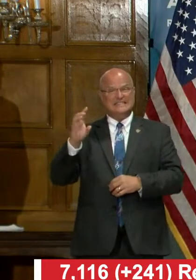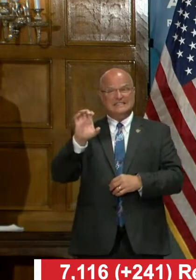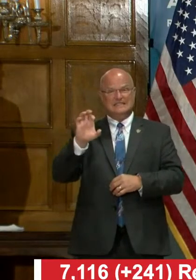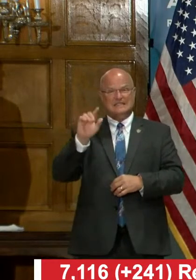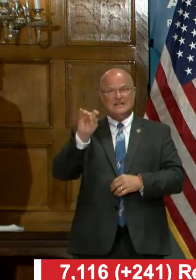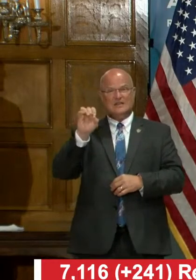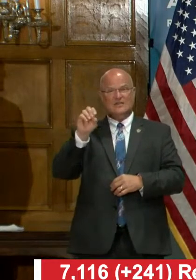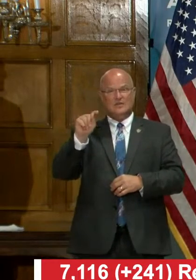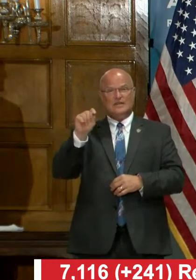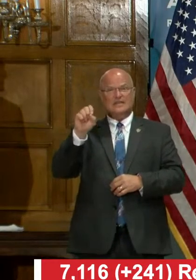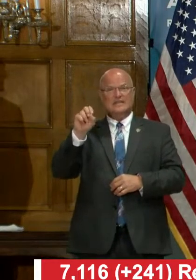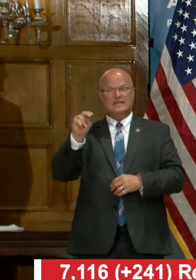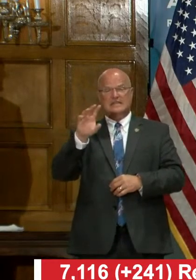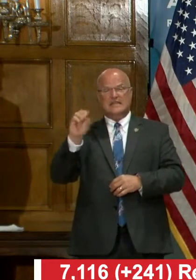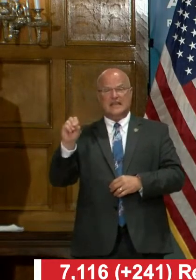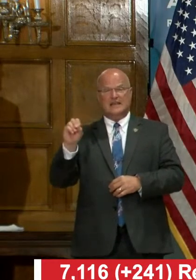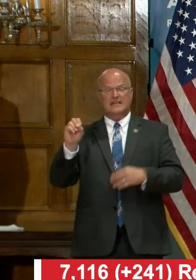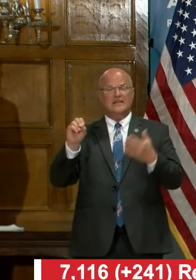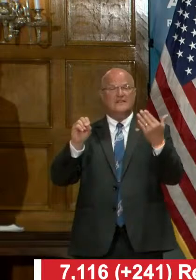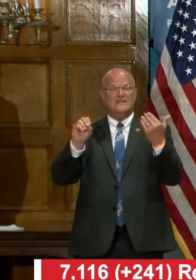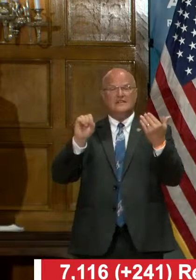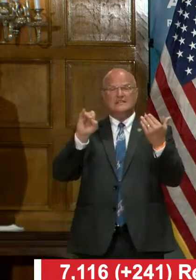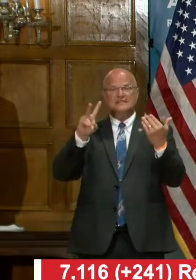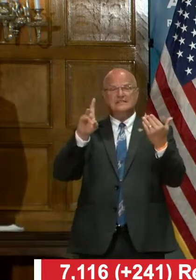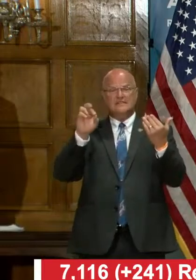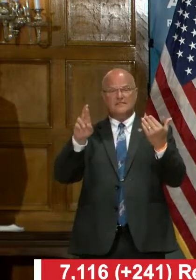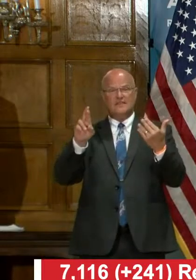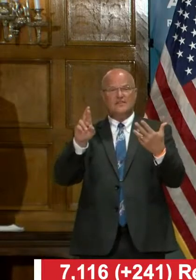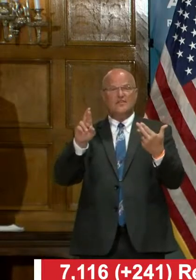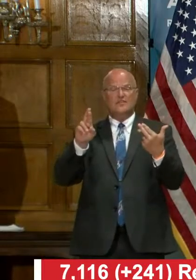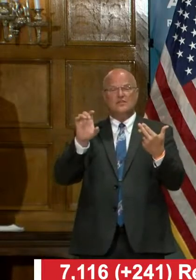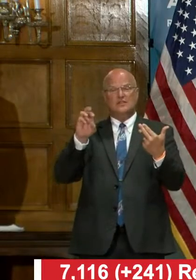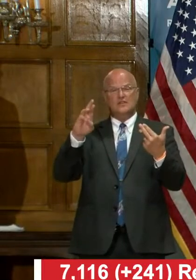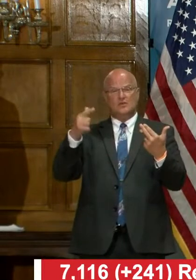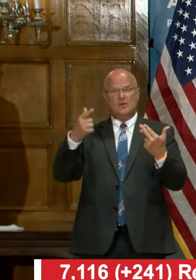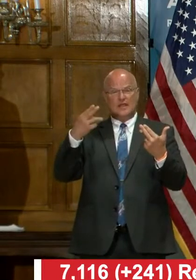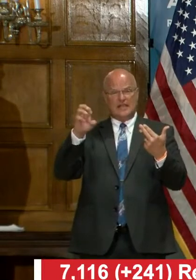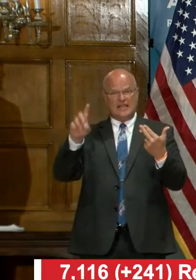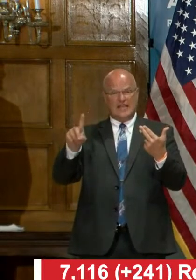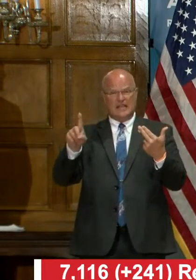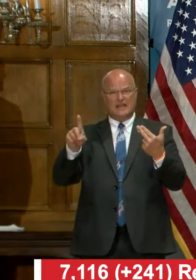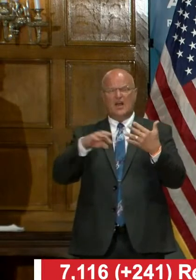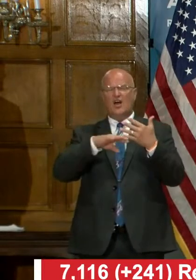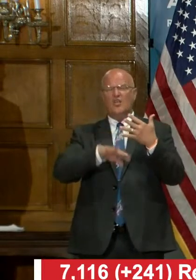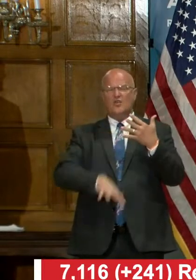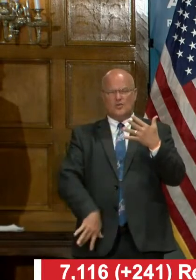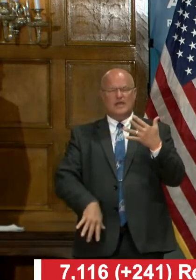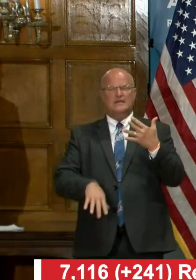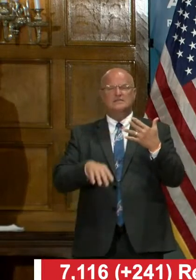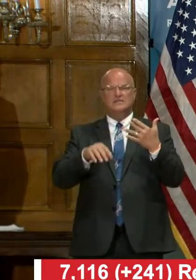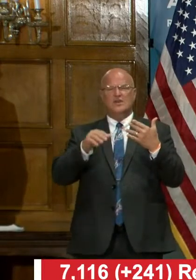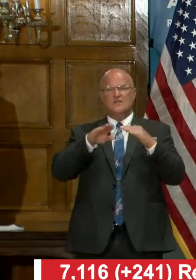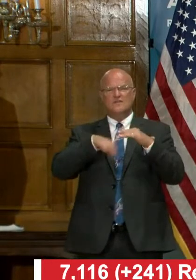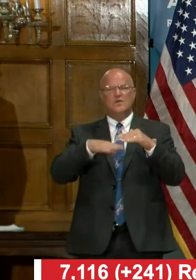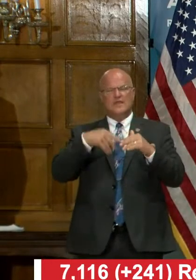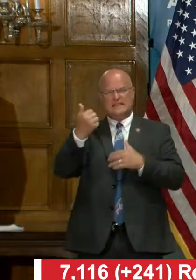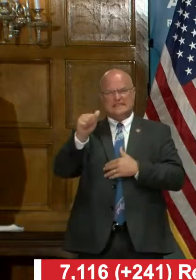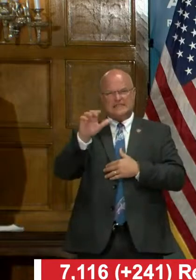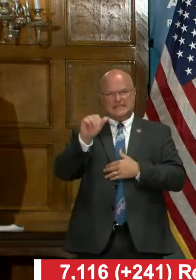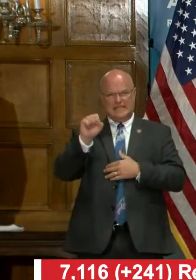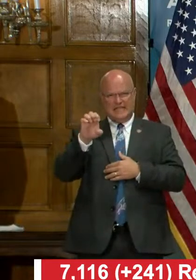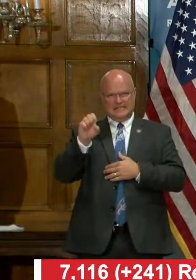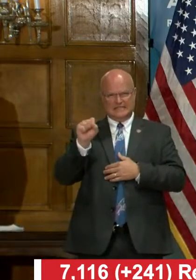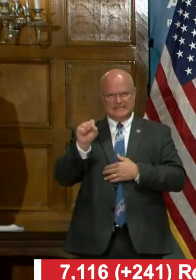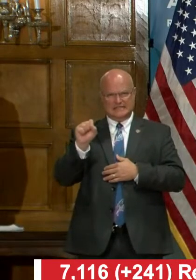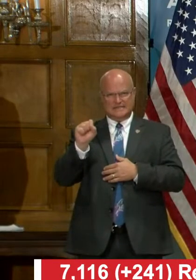Crittenden County, 15 in Sevier, 13 in Craighead, and all the rest are fewer than 10